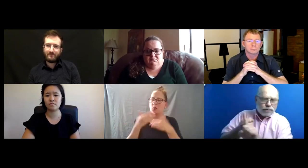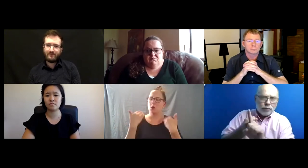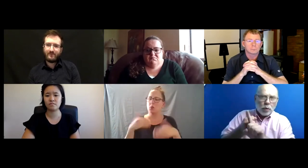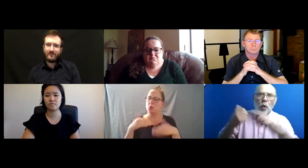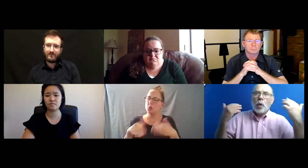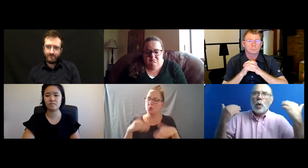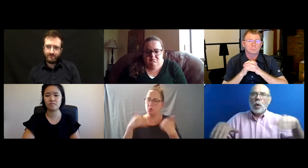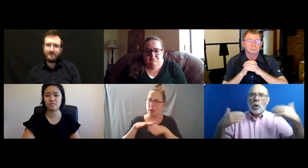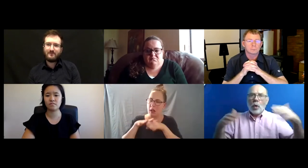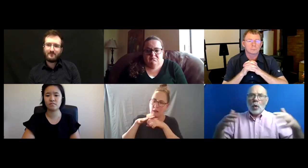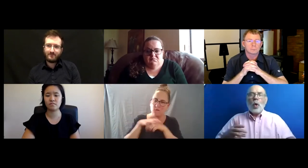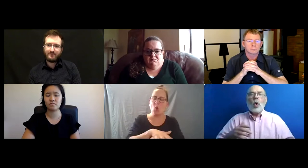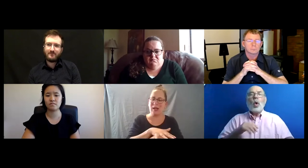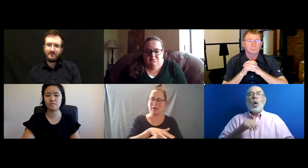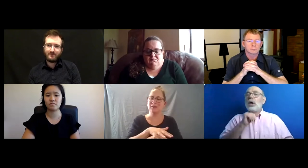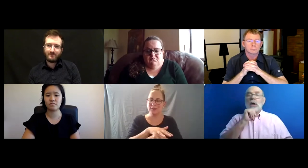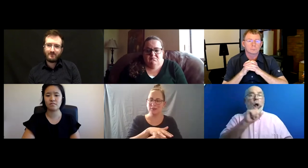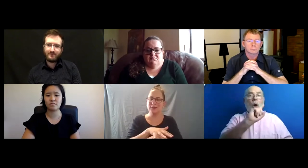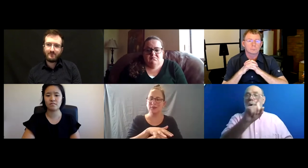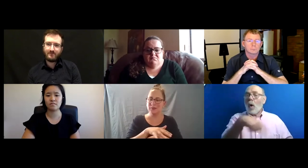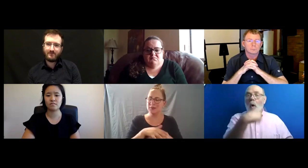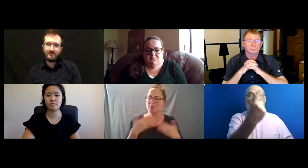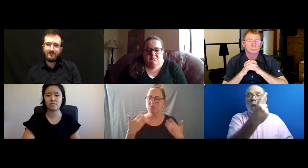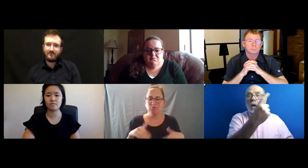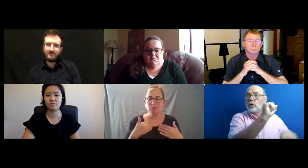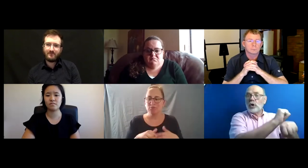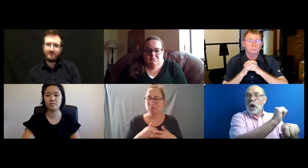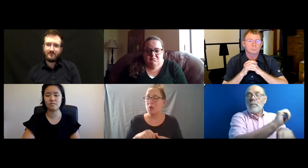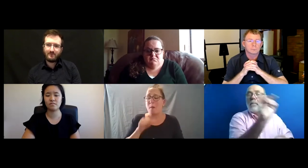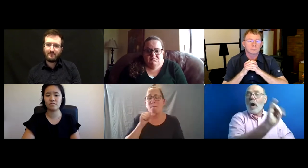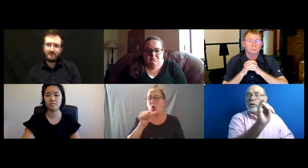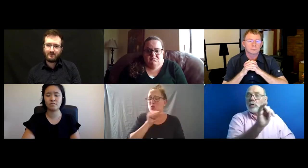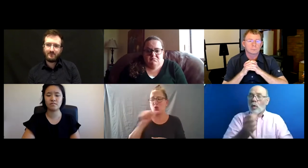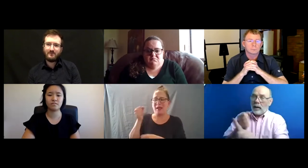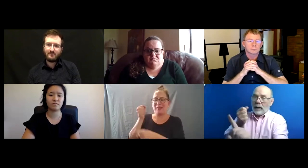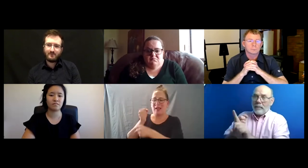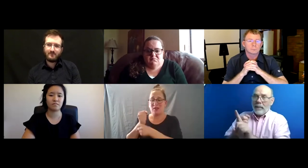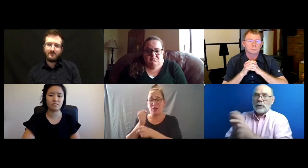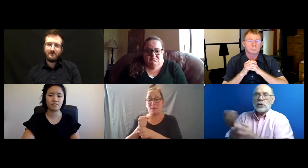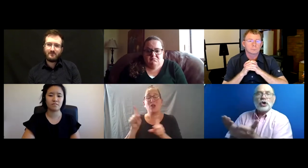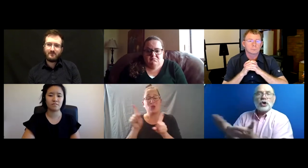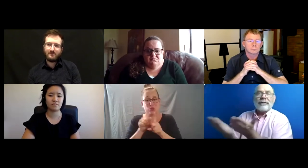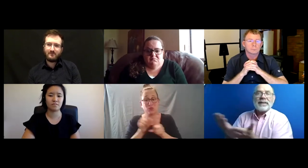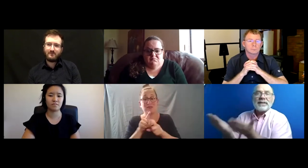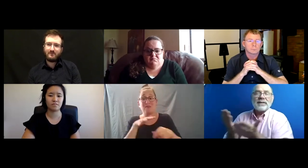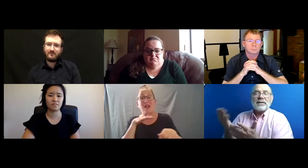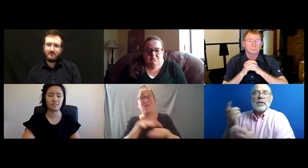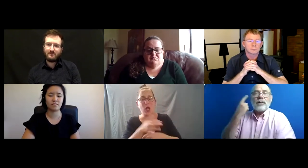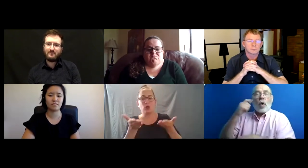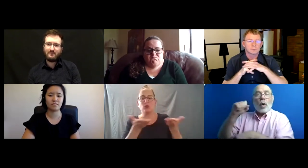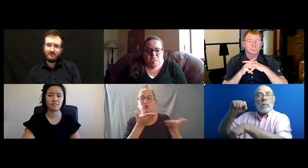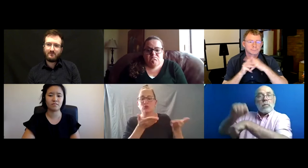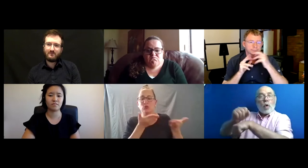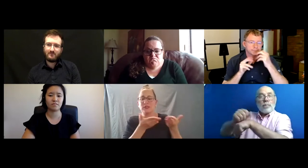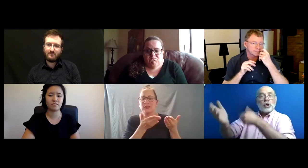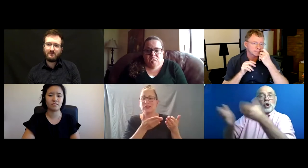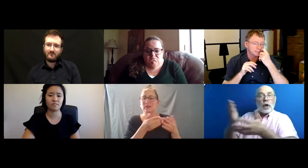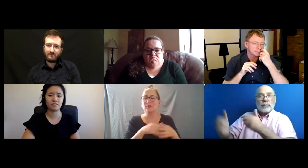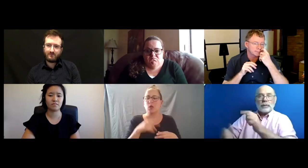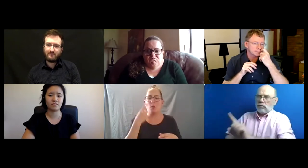The pandemic has substantially impacted the deaf and hard of hearing communities. Not only job opportunities,